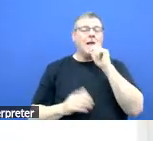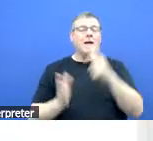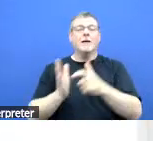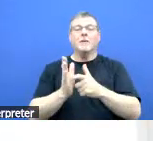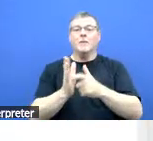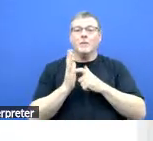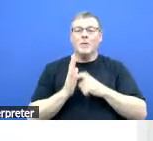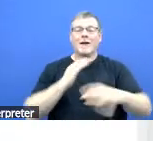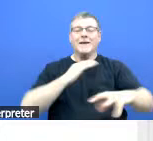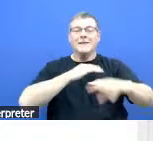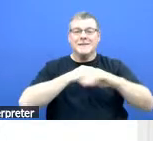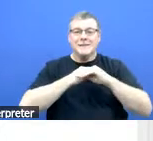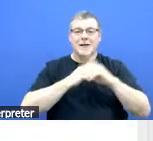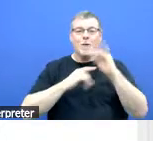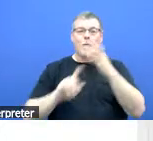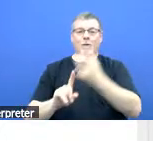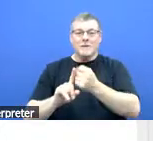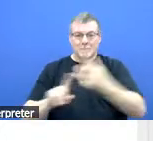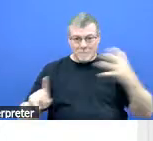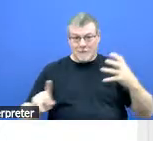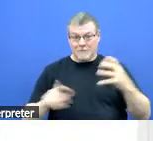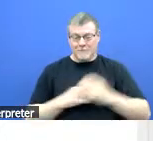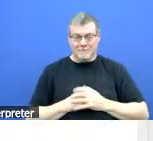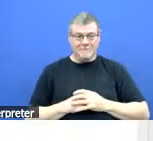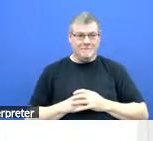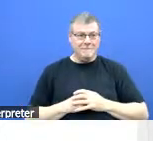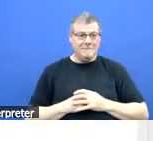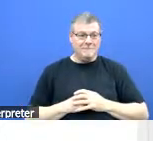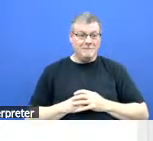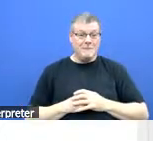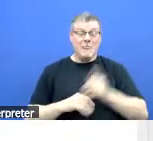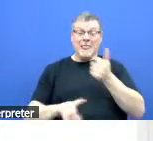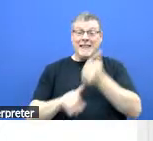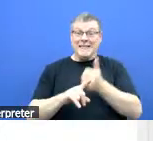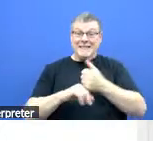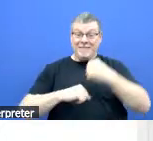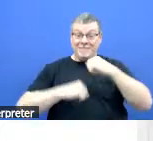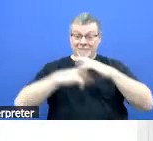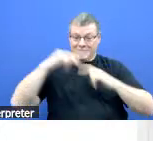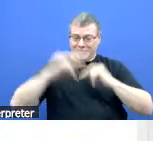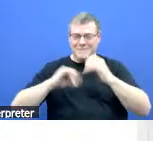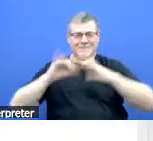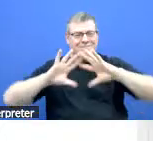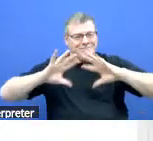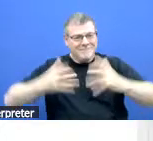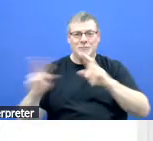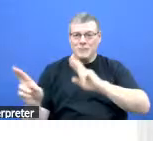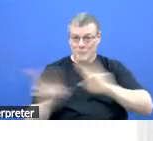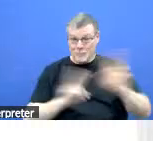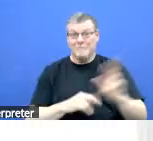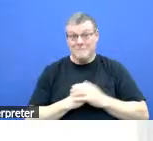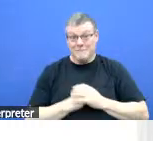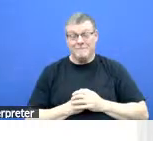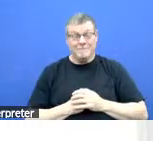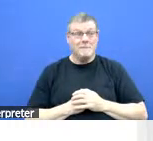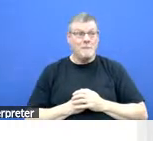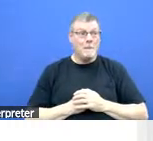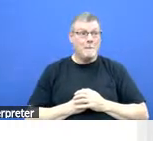require the extension or expansion of infrastructure. The infrastructure is there and ready to serve.